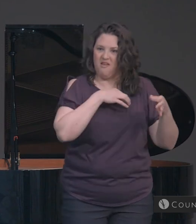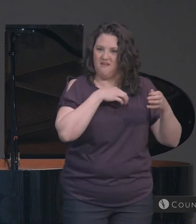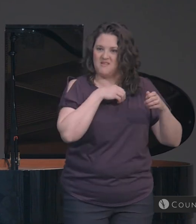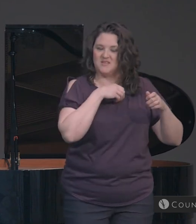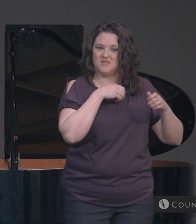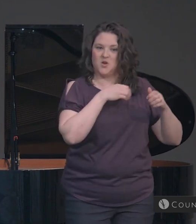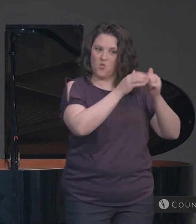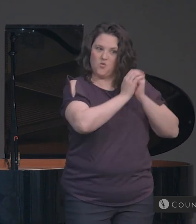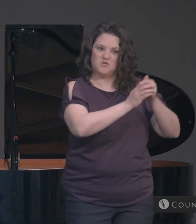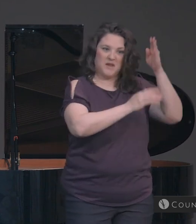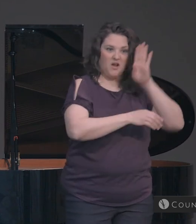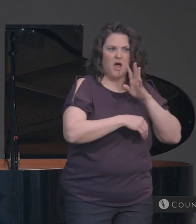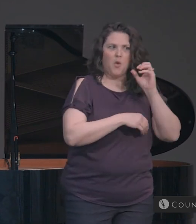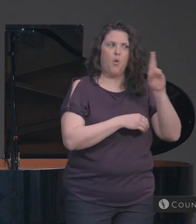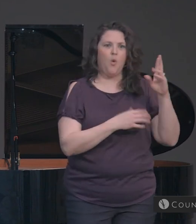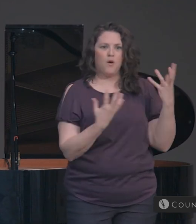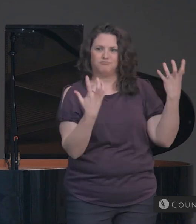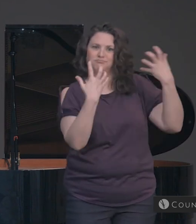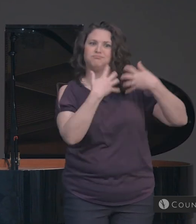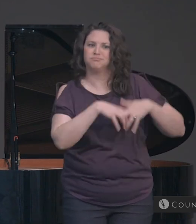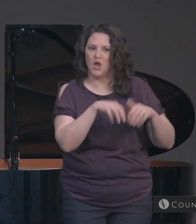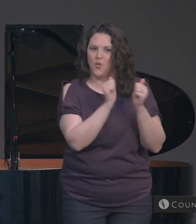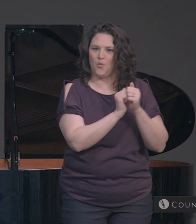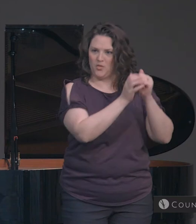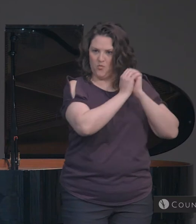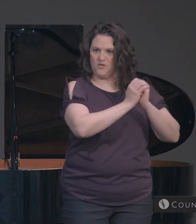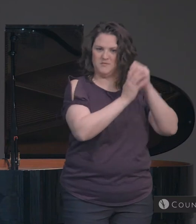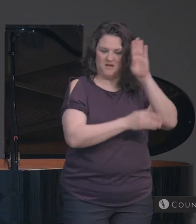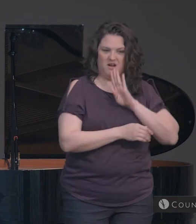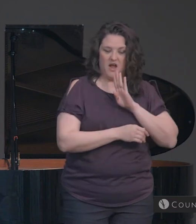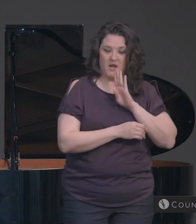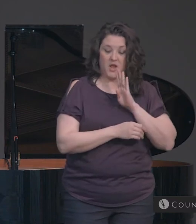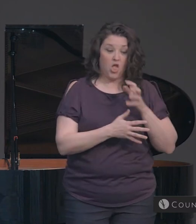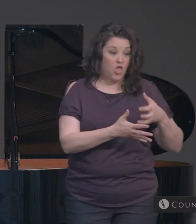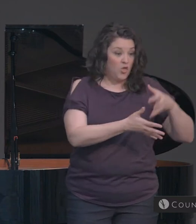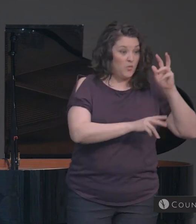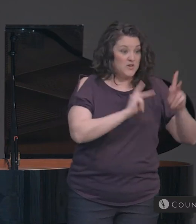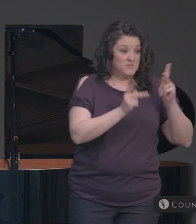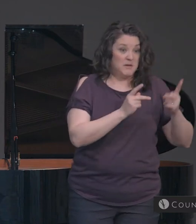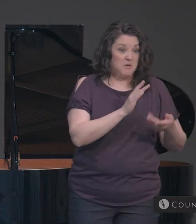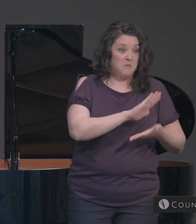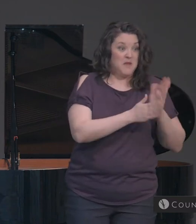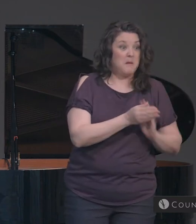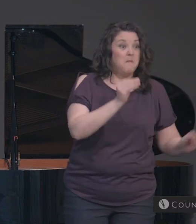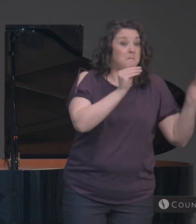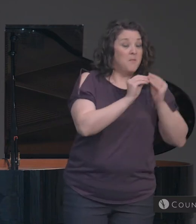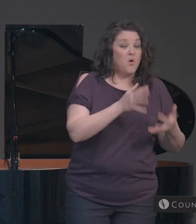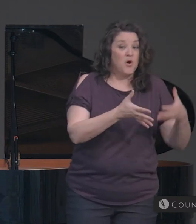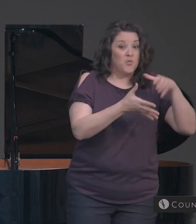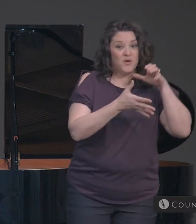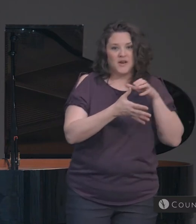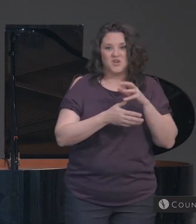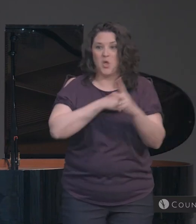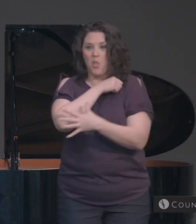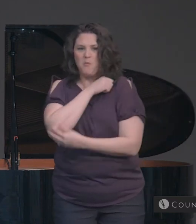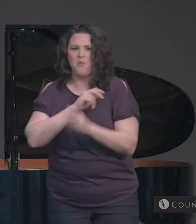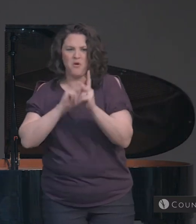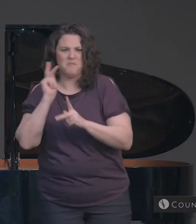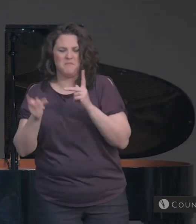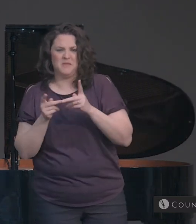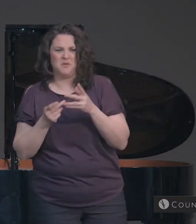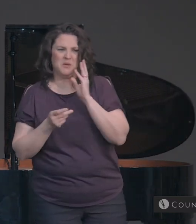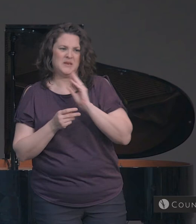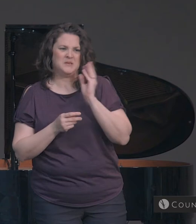Yahweh. The rich were getting richer, and the poor were being broken by the corrupt authorities in the